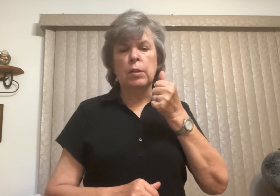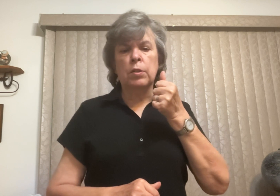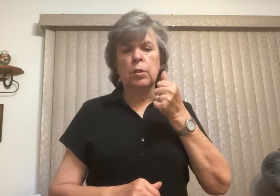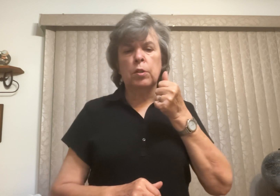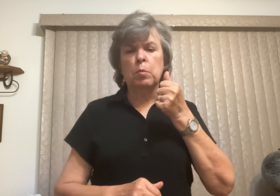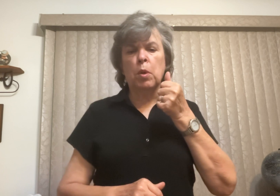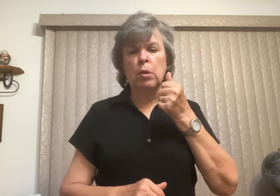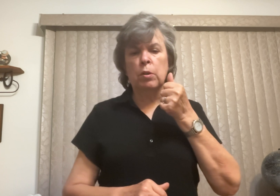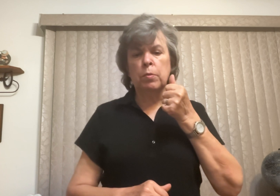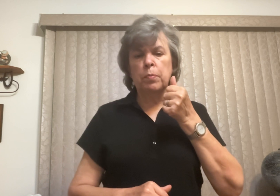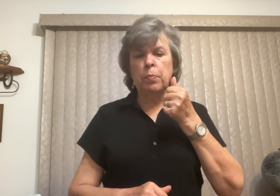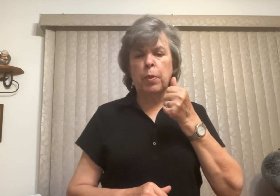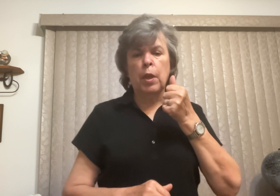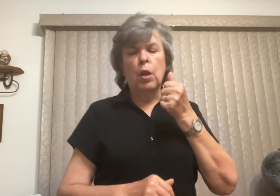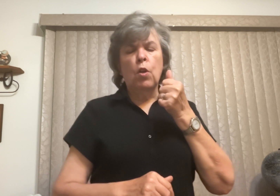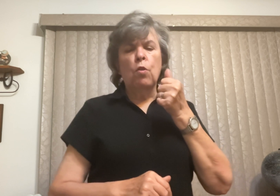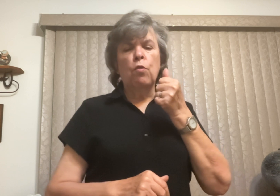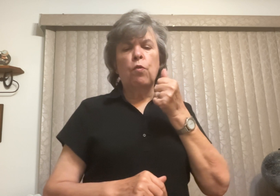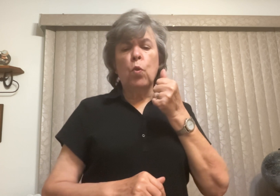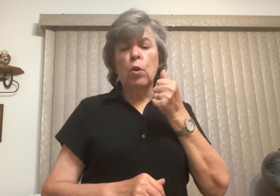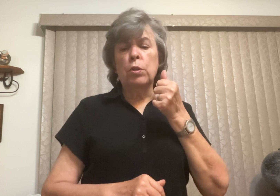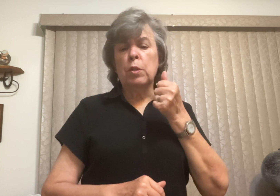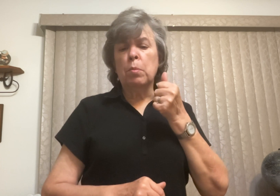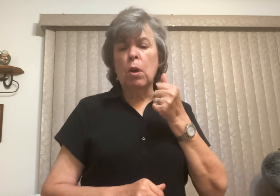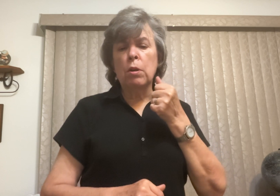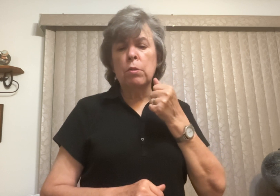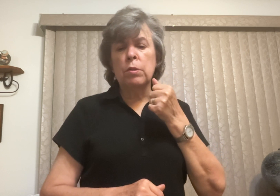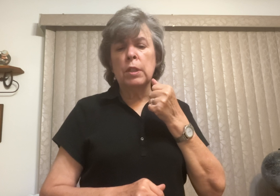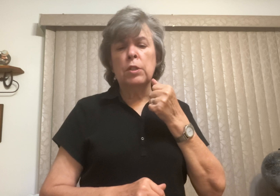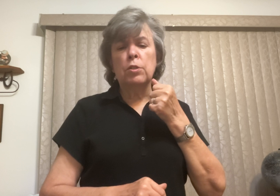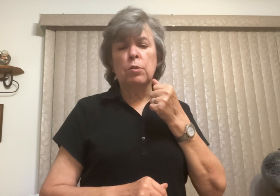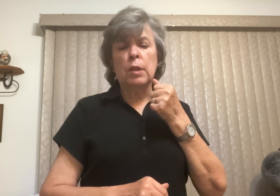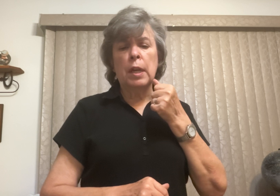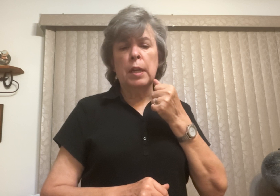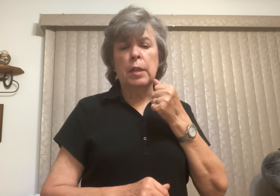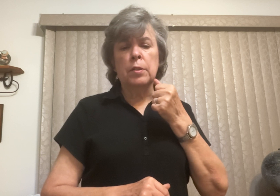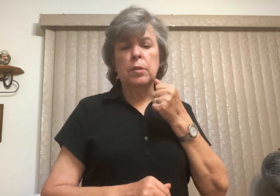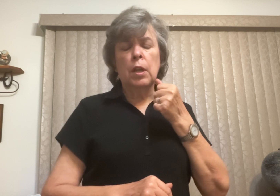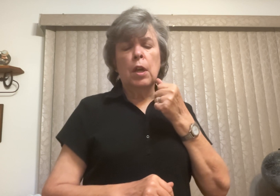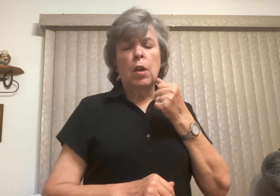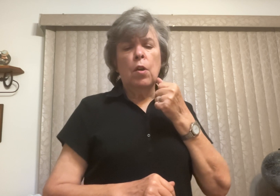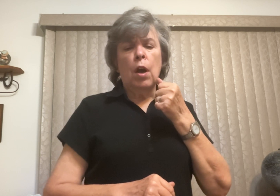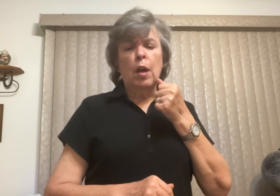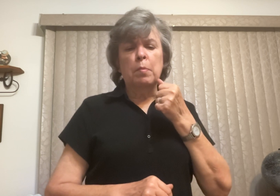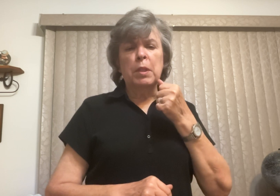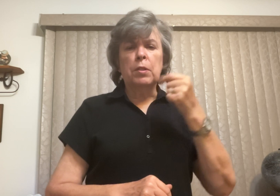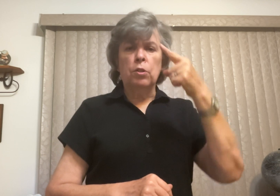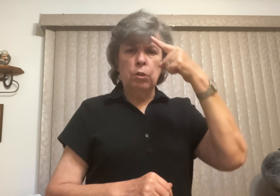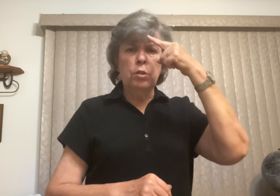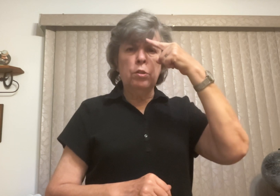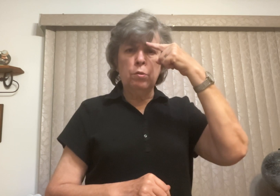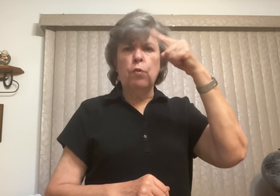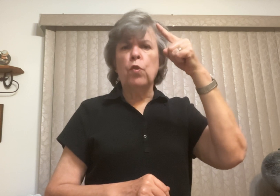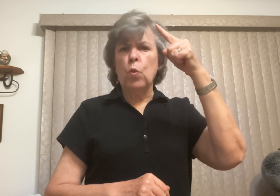that's tomorrow. For tomorrow's in your hands. And you could do